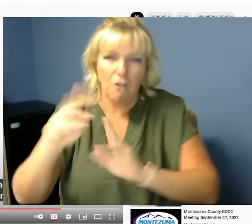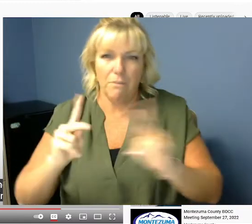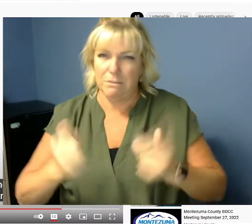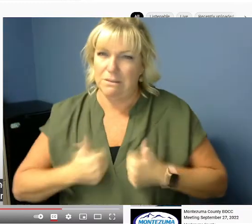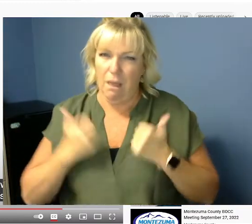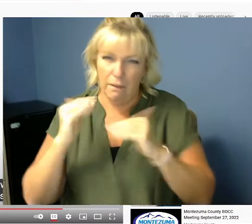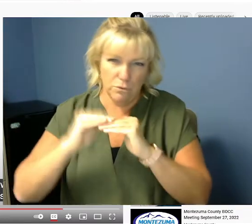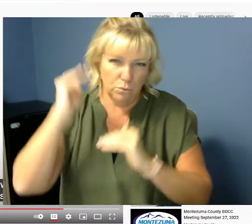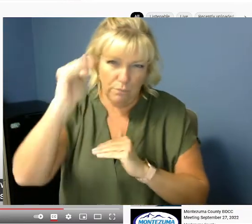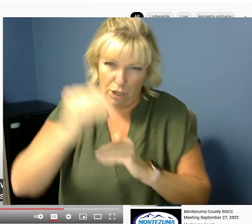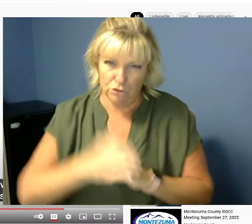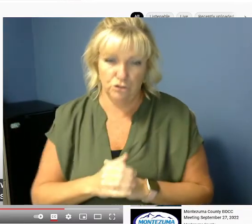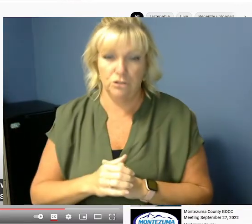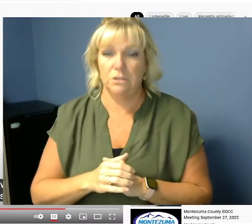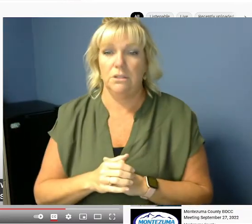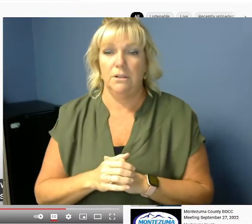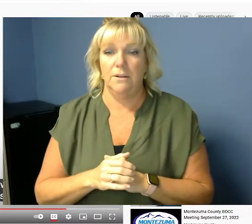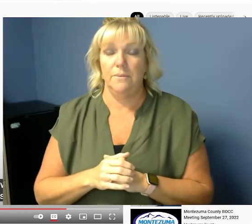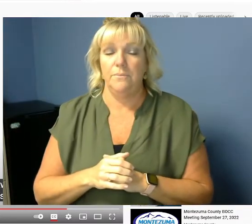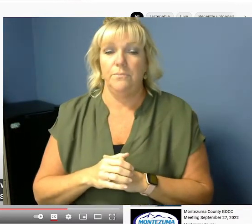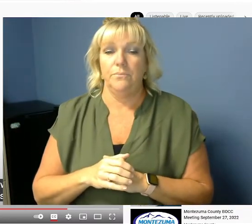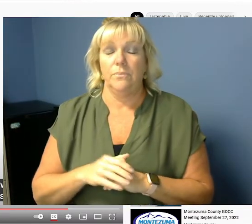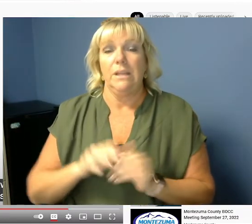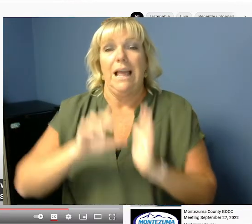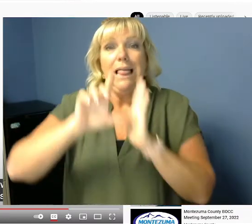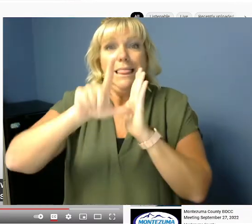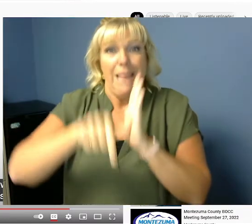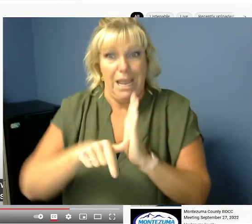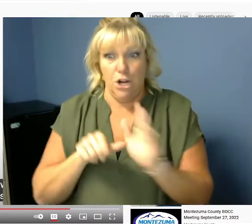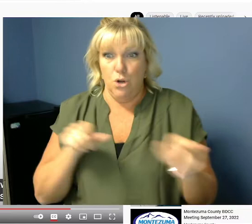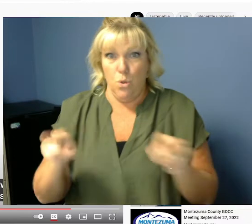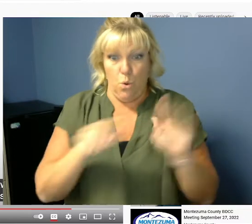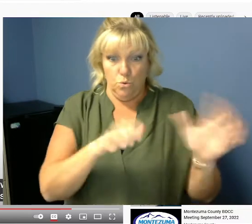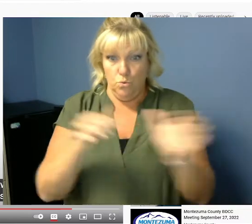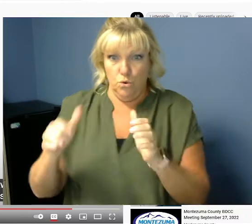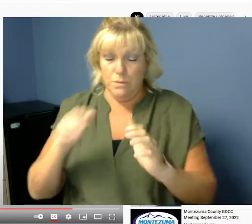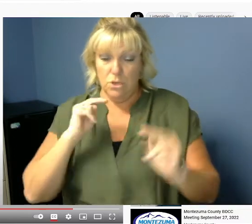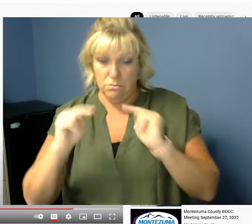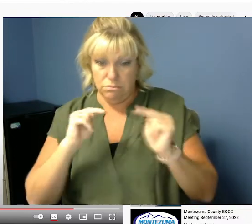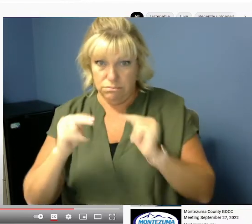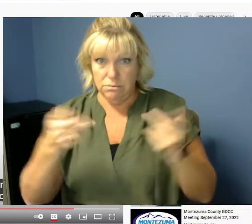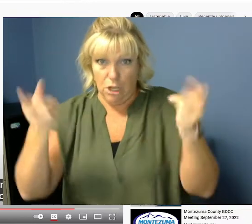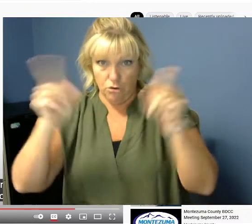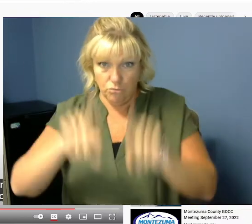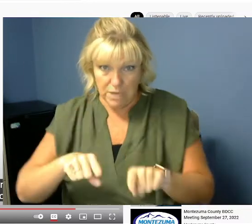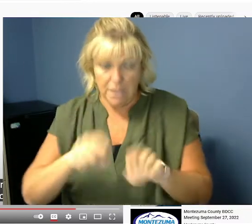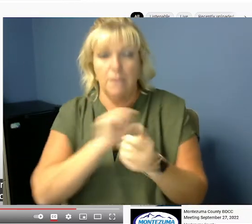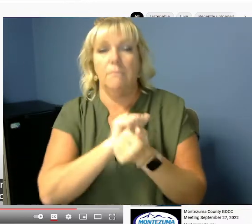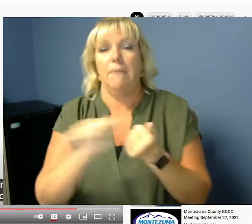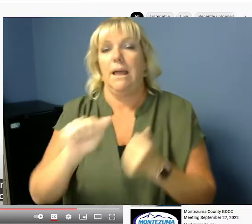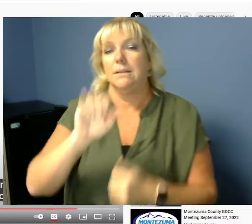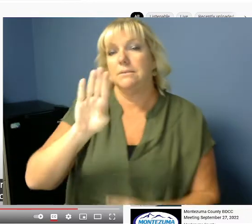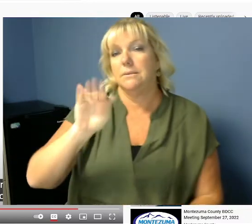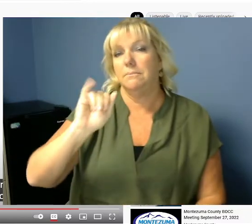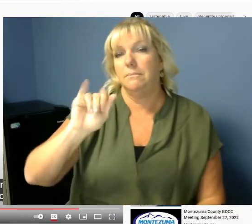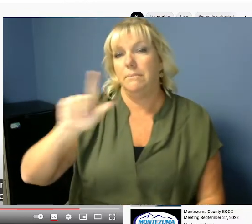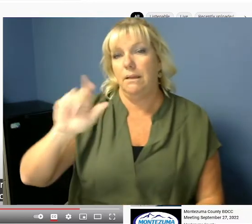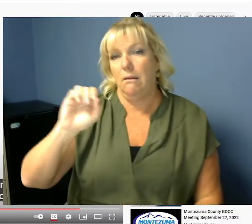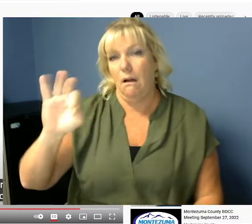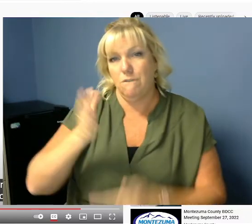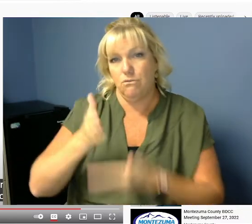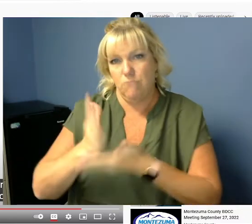we'll ultimately see that the compromise between these 2 groups is the Bill of Rights, which is what basically